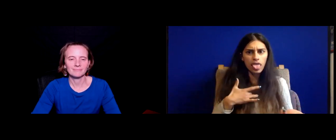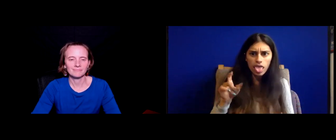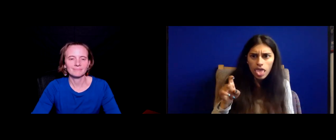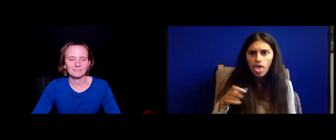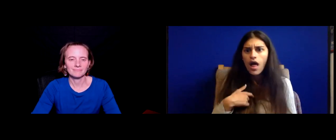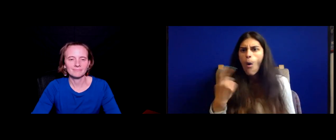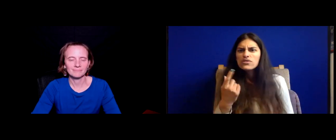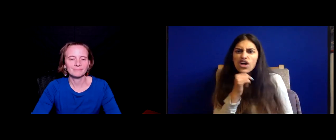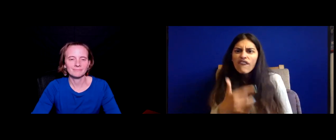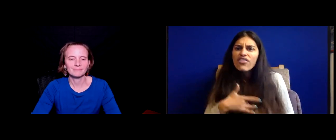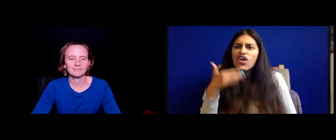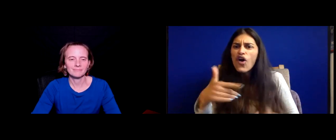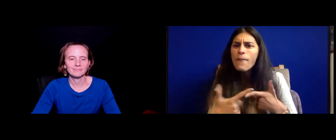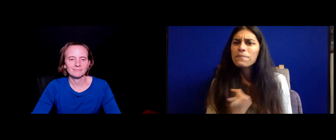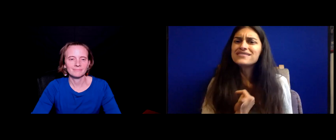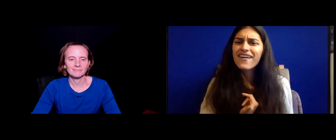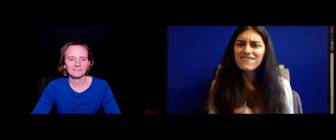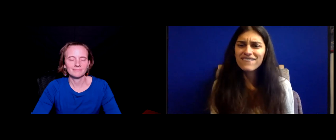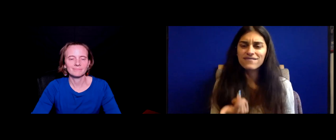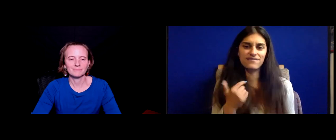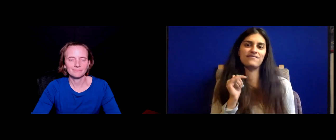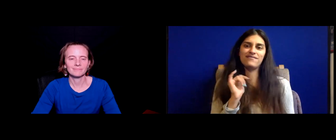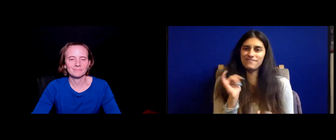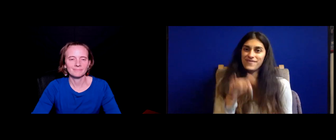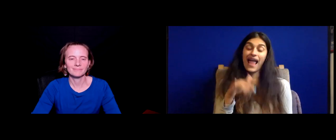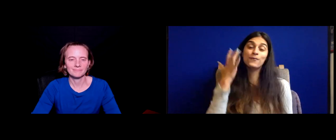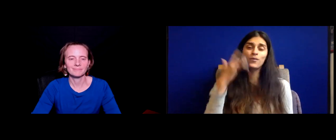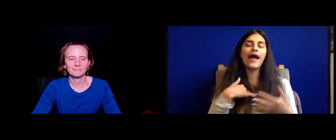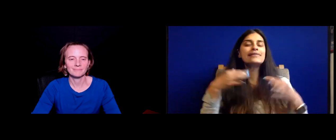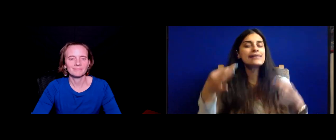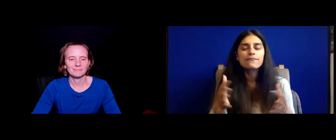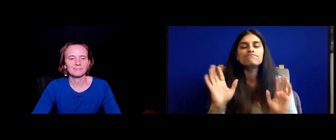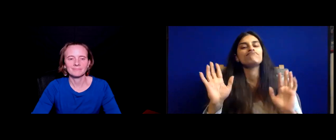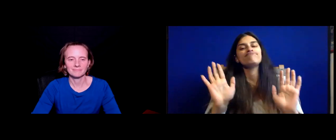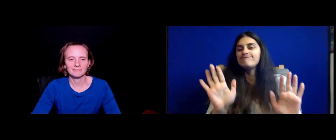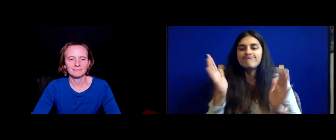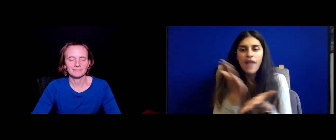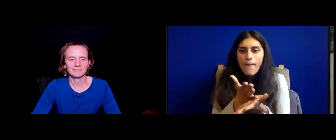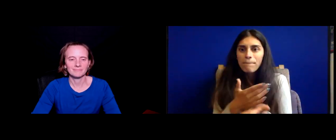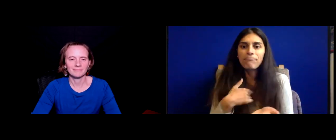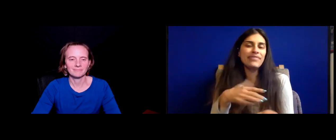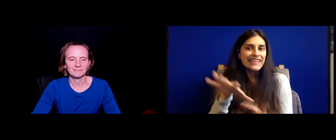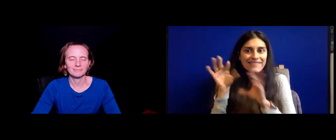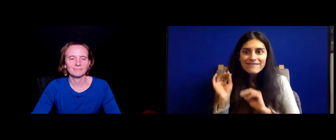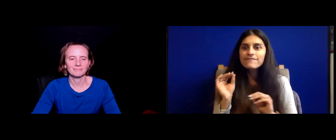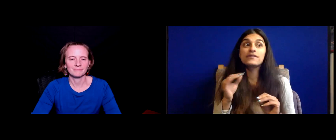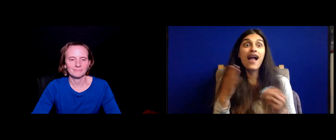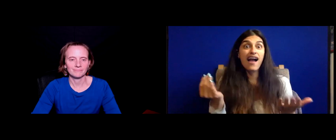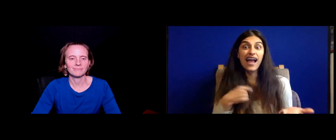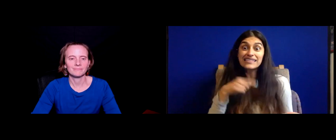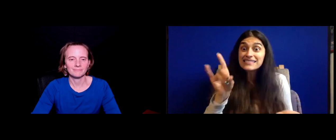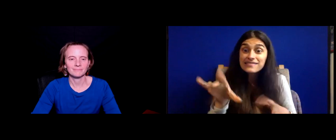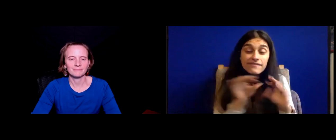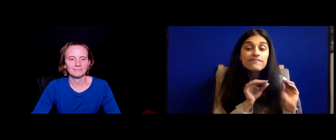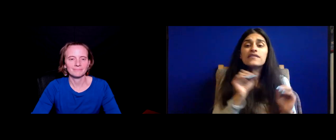myself, to make me cry, to make me always wonder about what I was doing wrong. So I decided, yeah, it was time